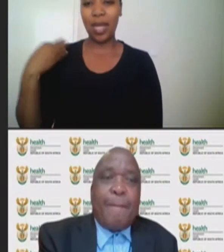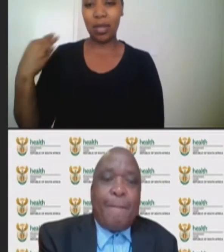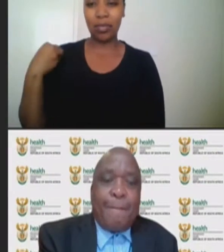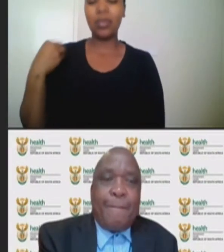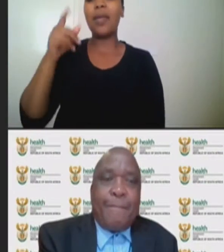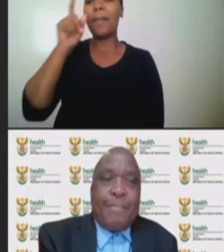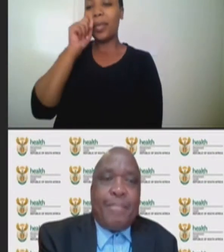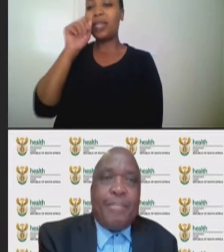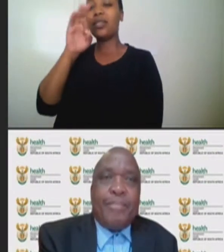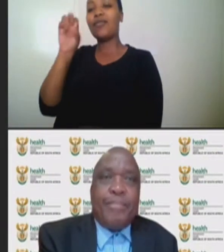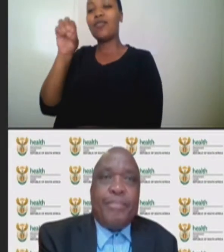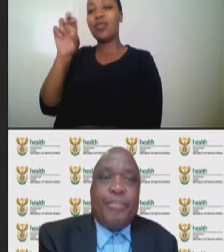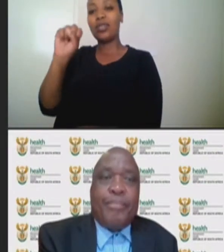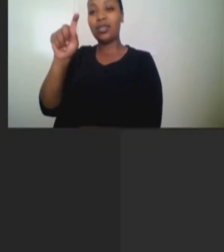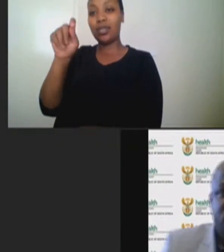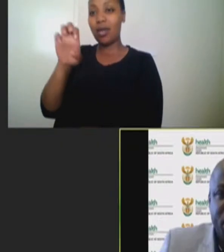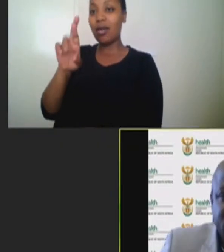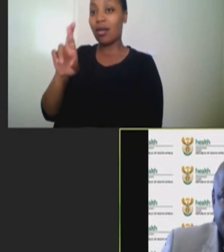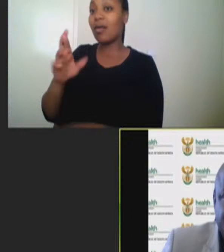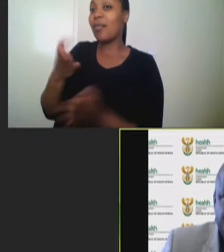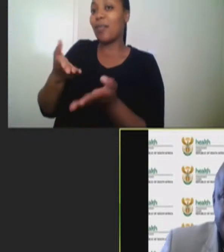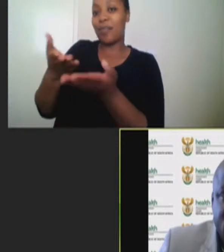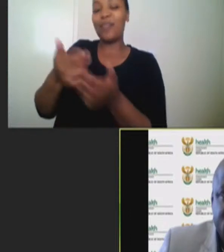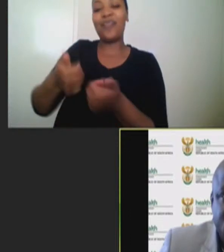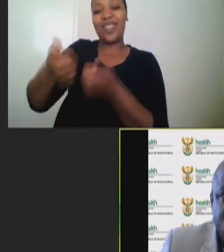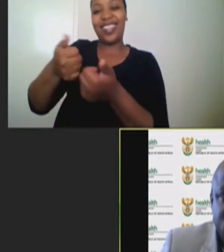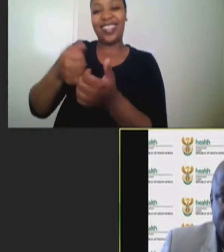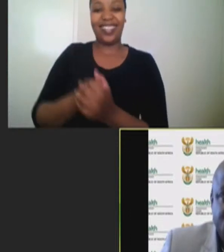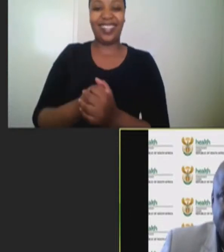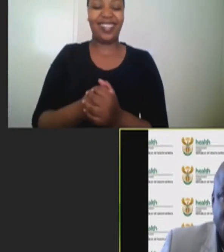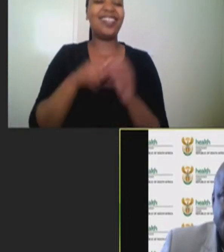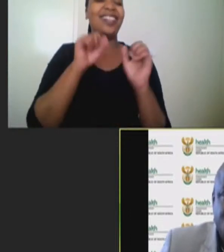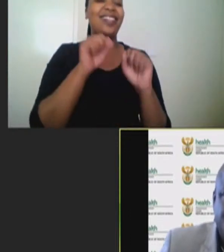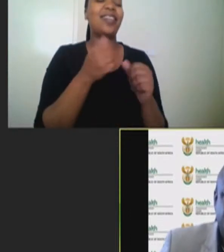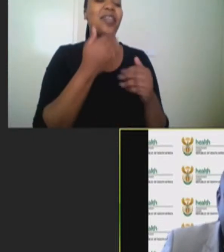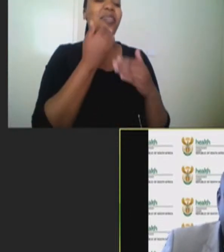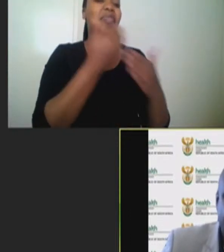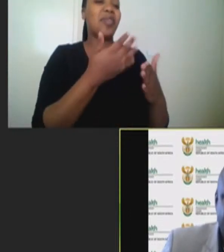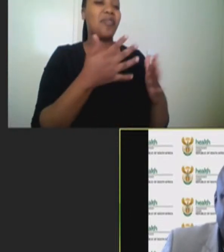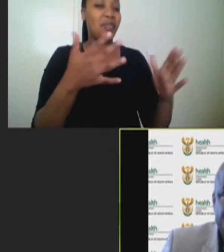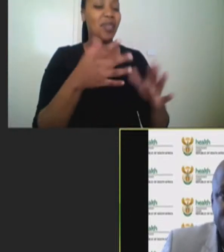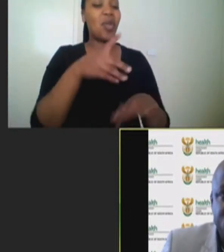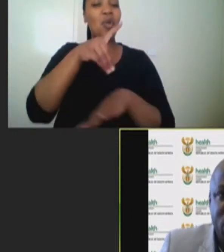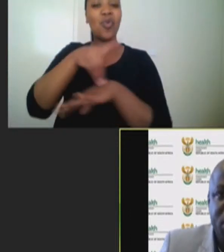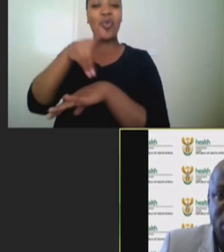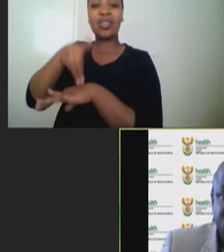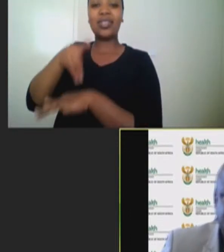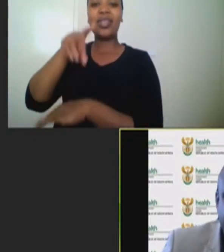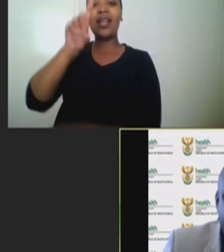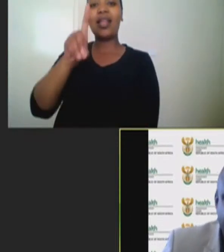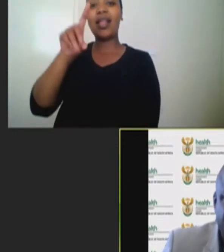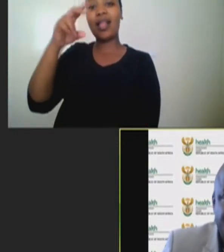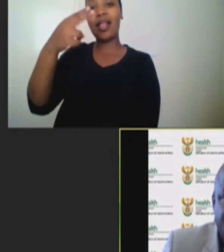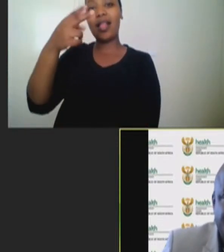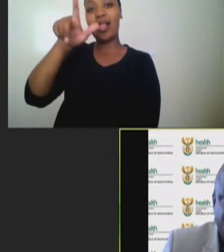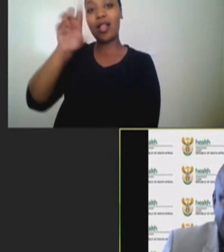you. Thanks very much, Dr. Dhlomo, our Honorable Deputy